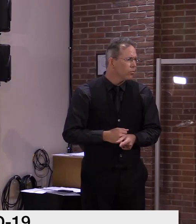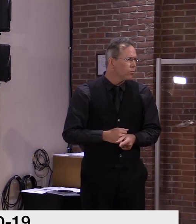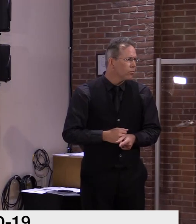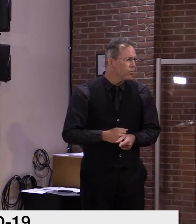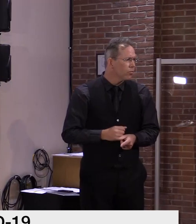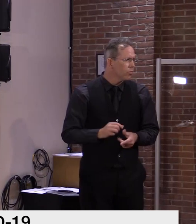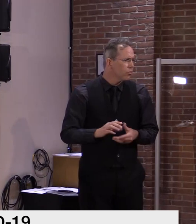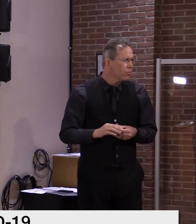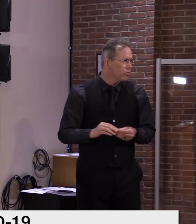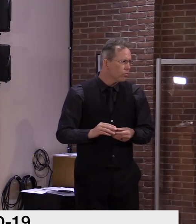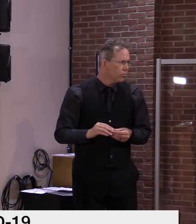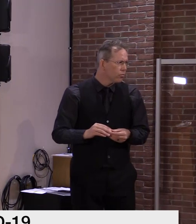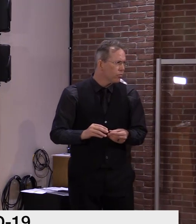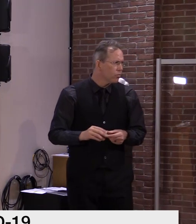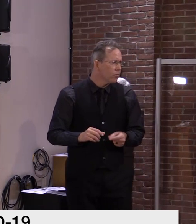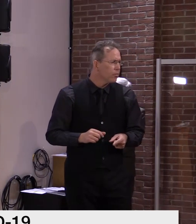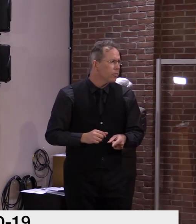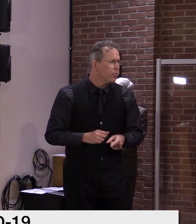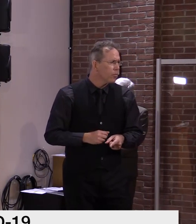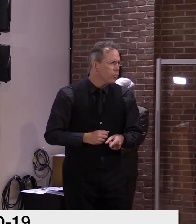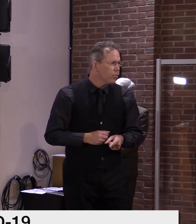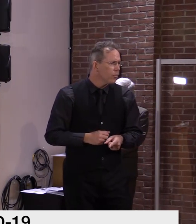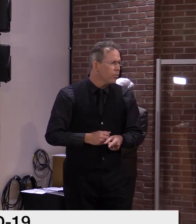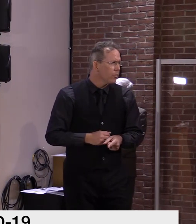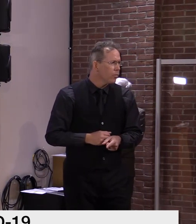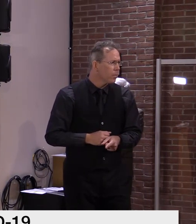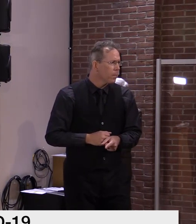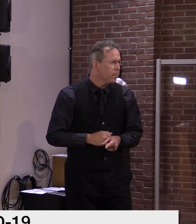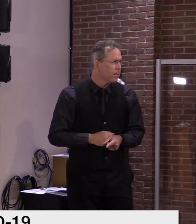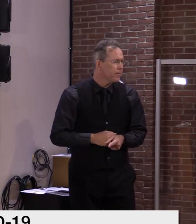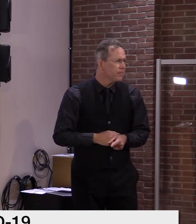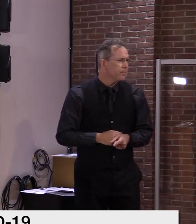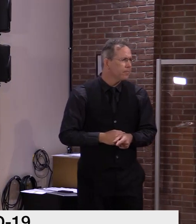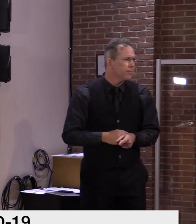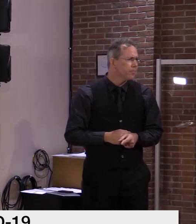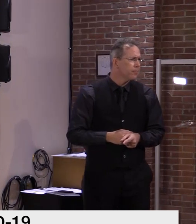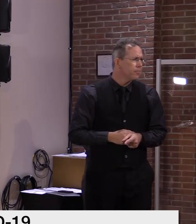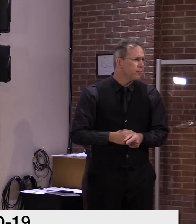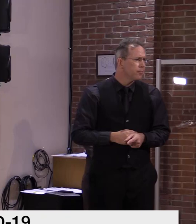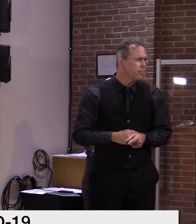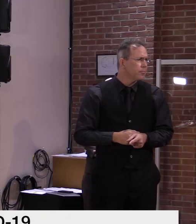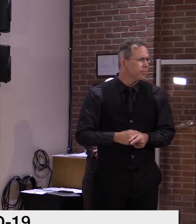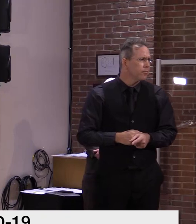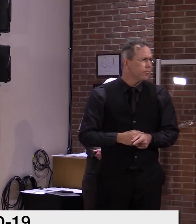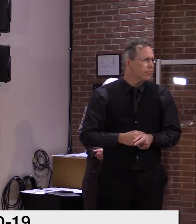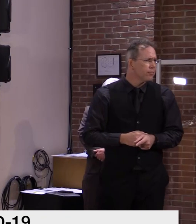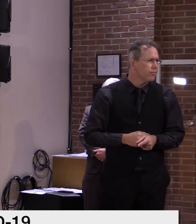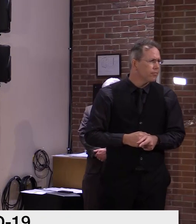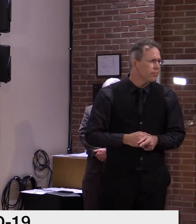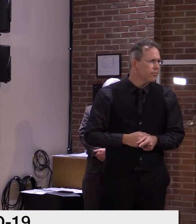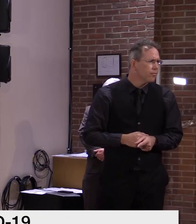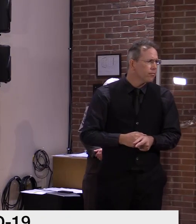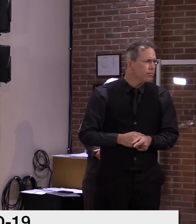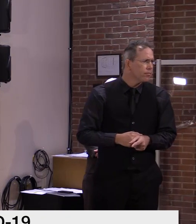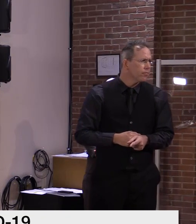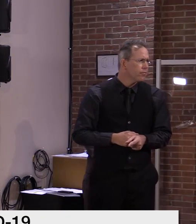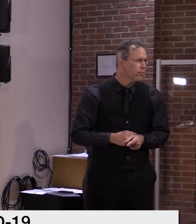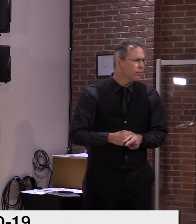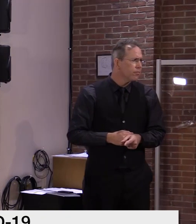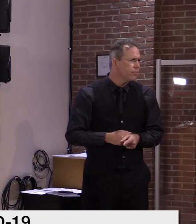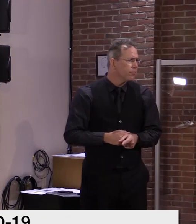many cases of COVID were transmitted by somebody who ate outside at a restaurant, and